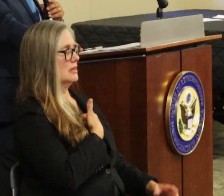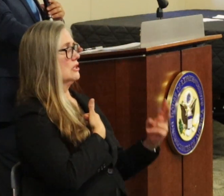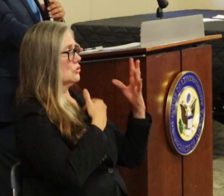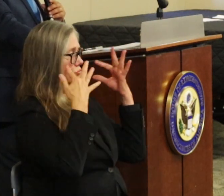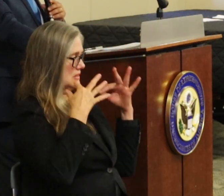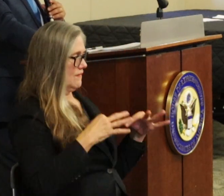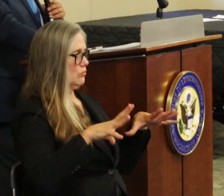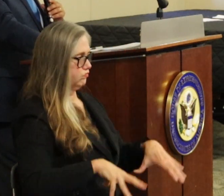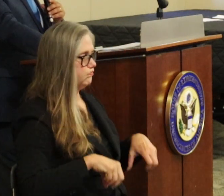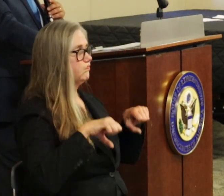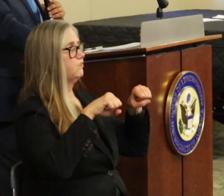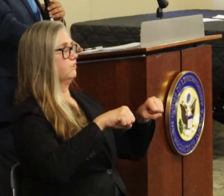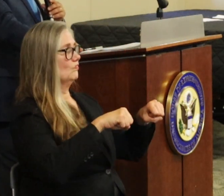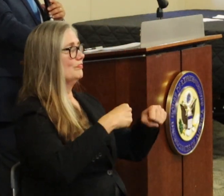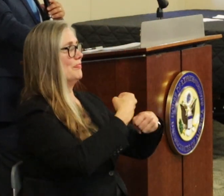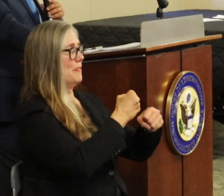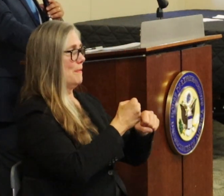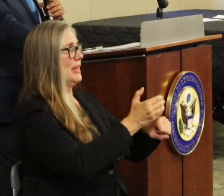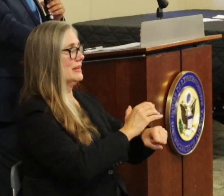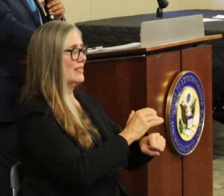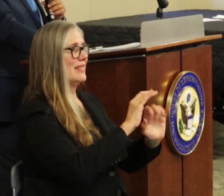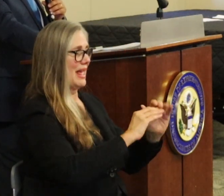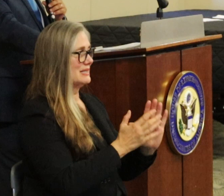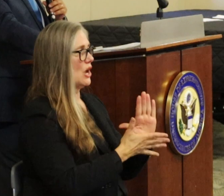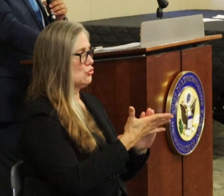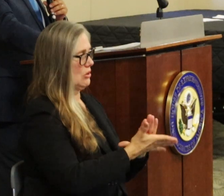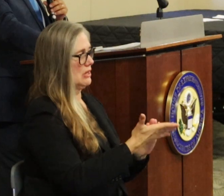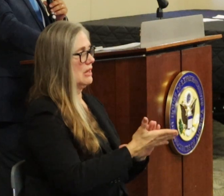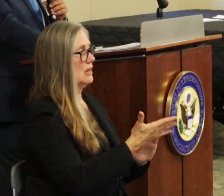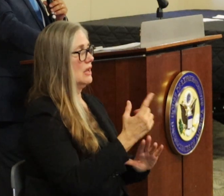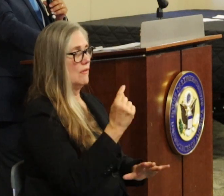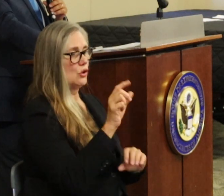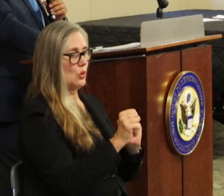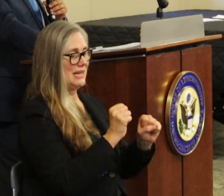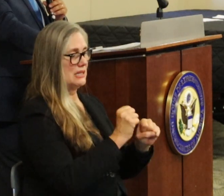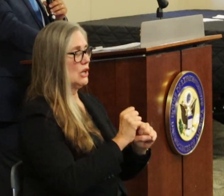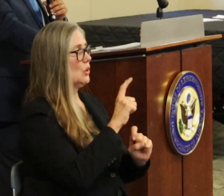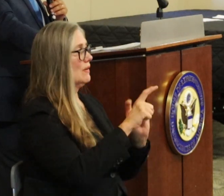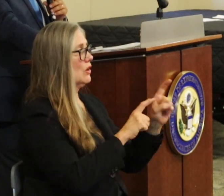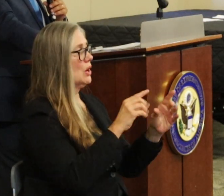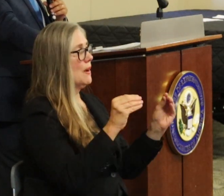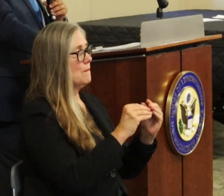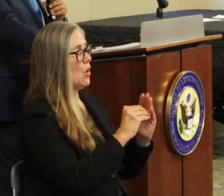make a difference. And that's how you're gonna get things done. In the 20 years, we've awarded over